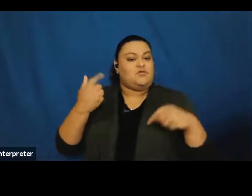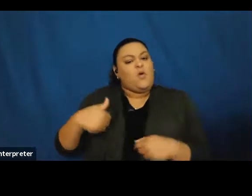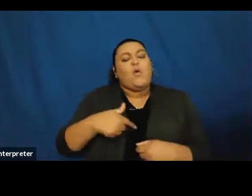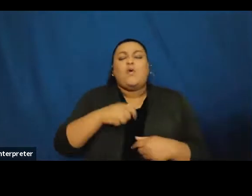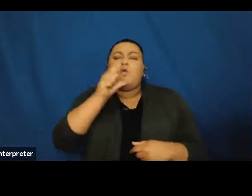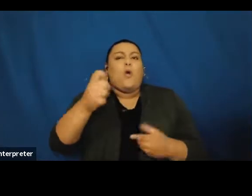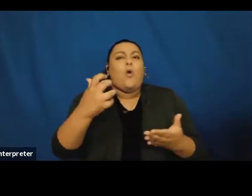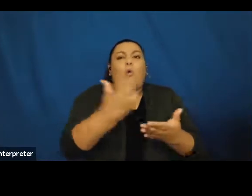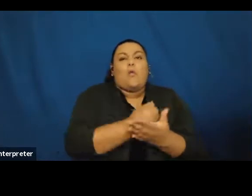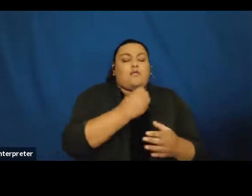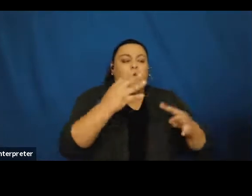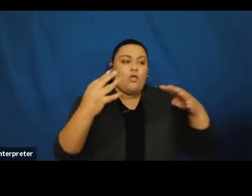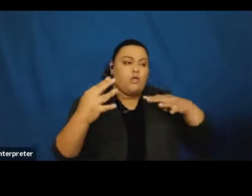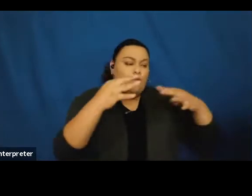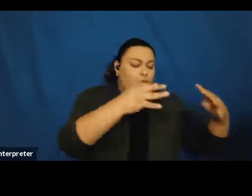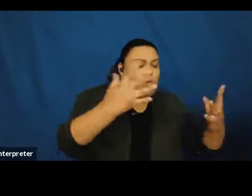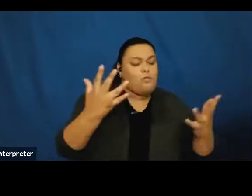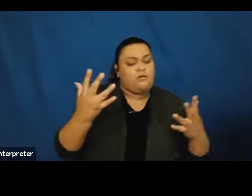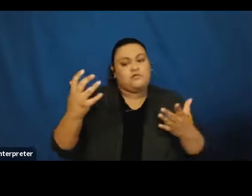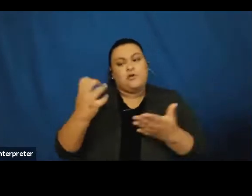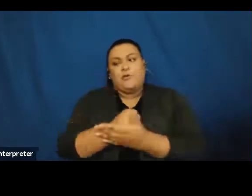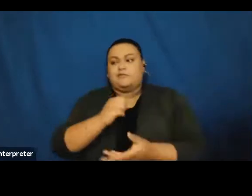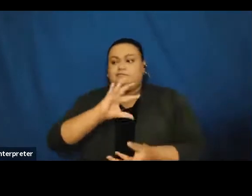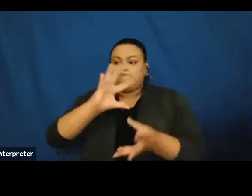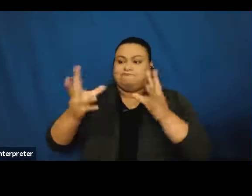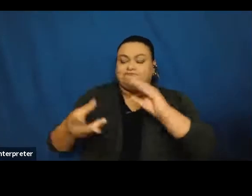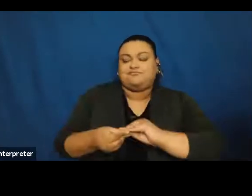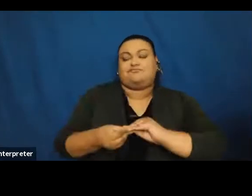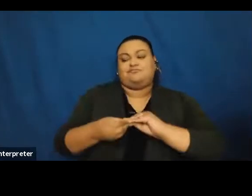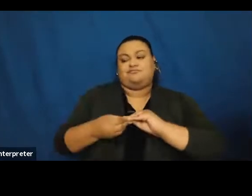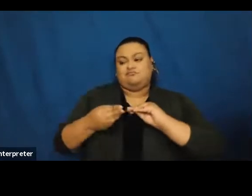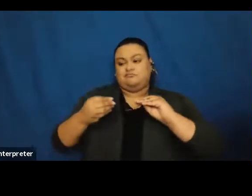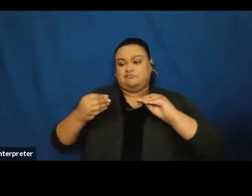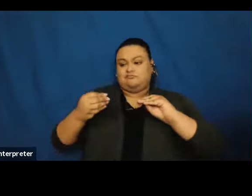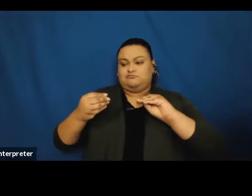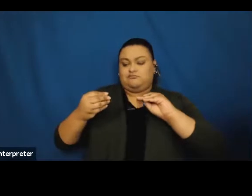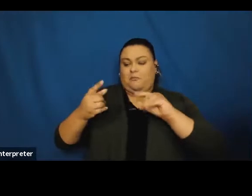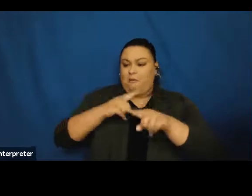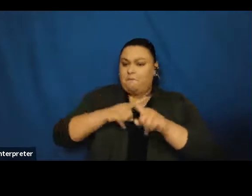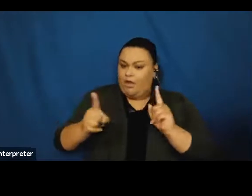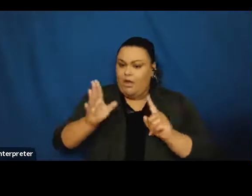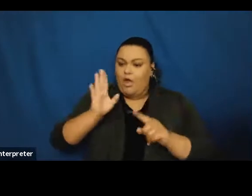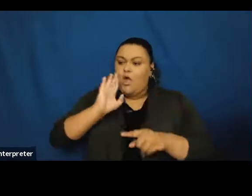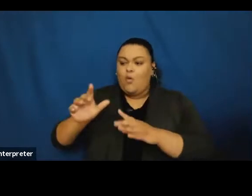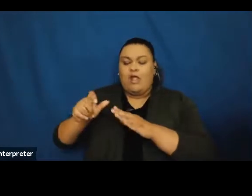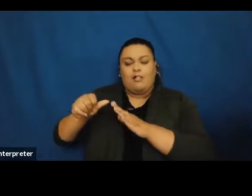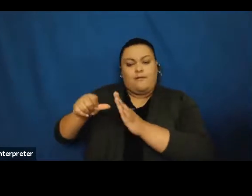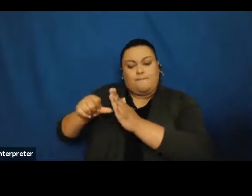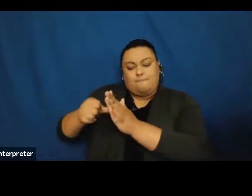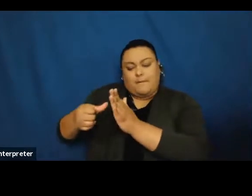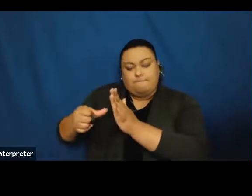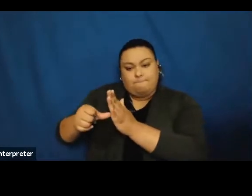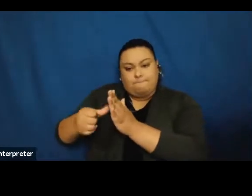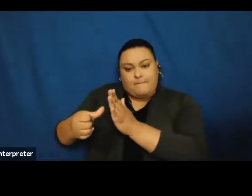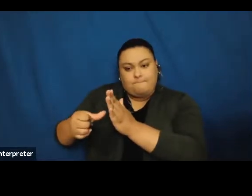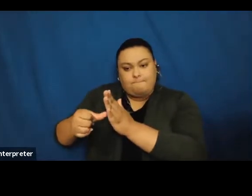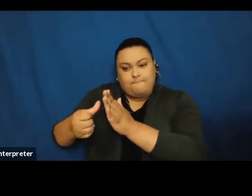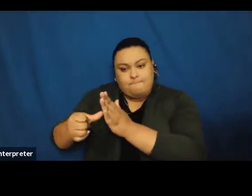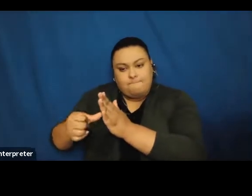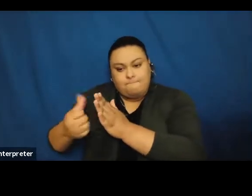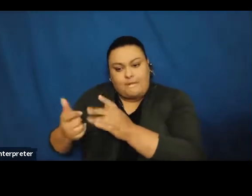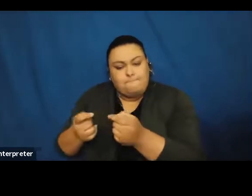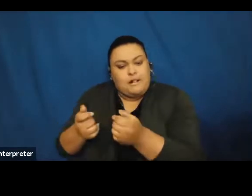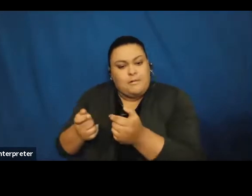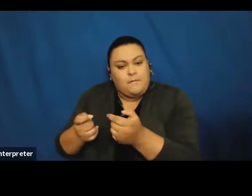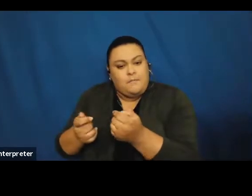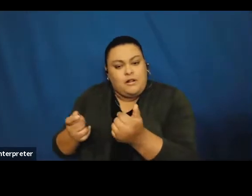win the whole enchilada, but we at least will make a dent on it. And at the same time, be able to survive